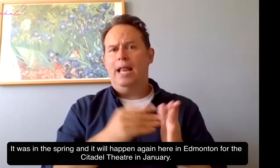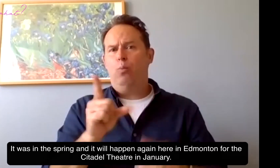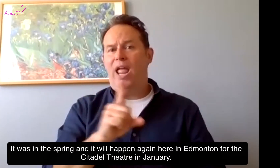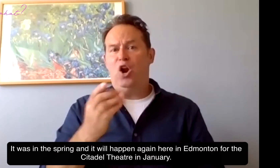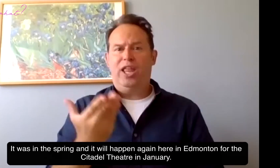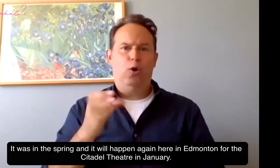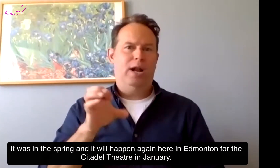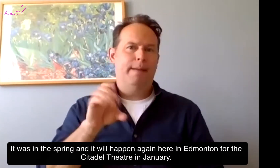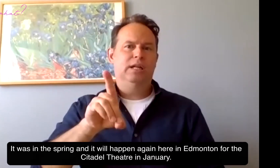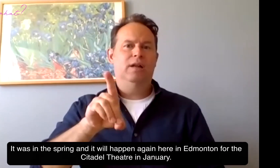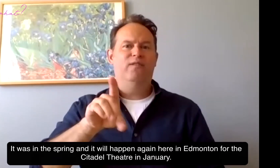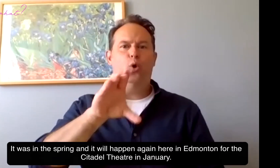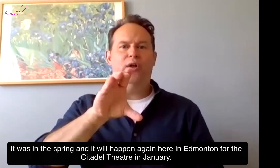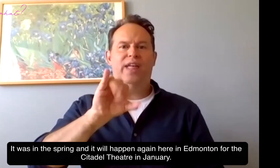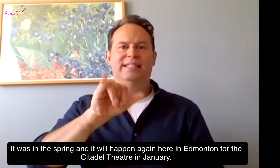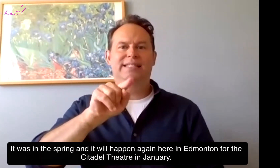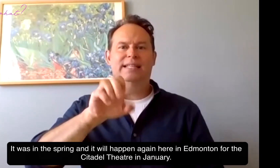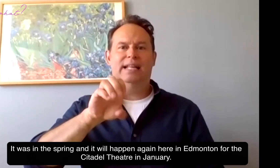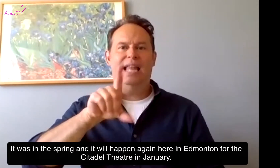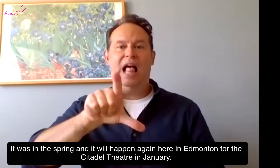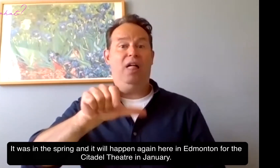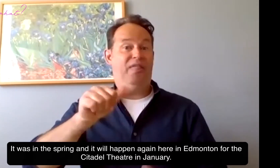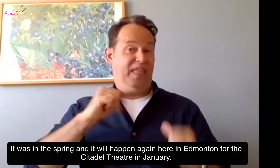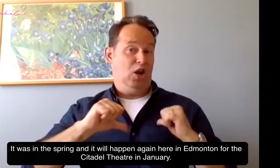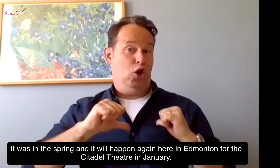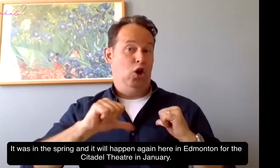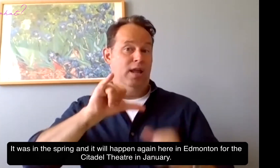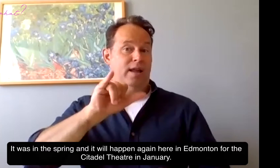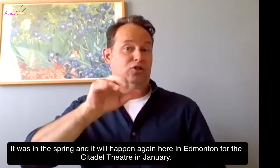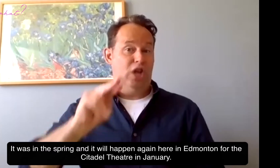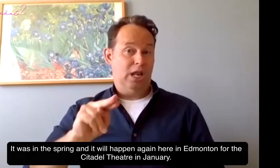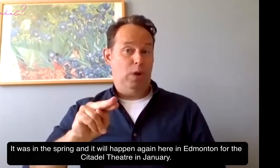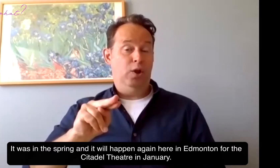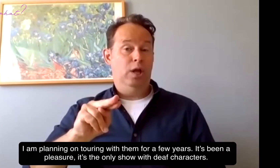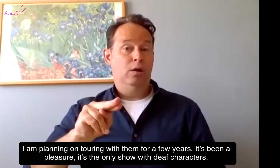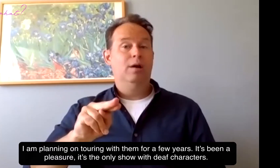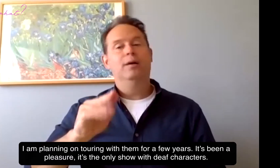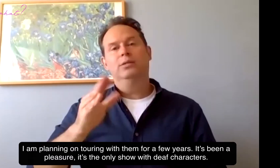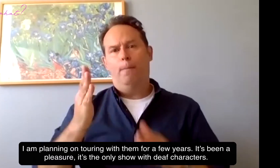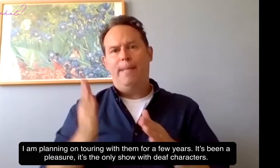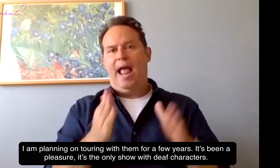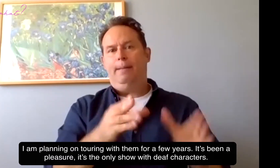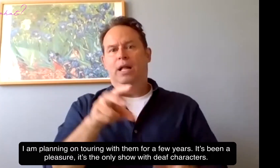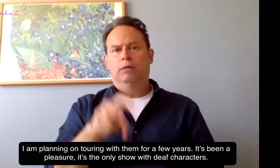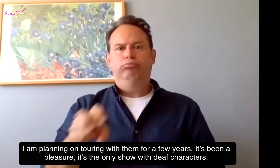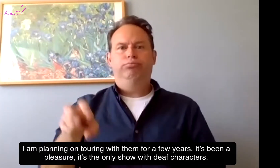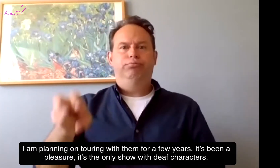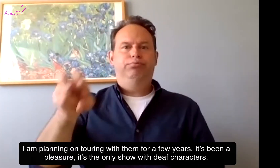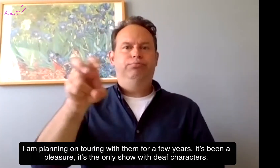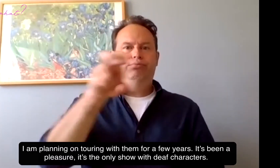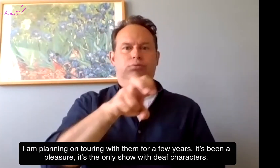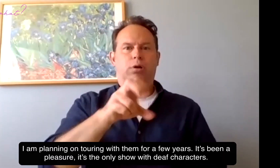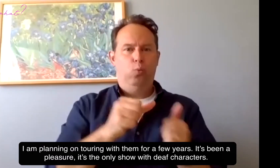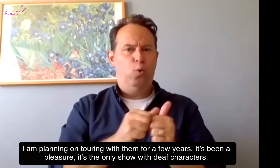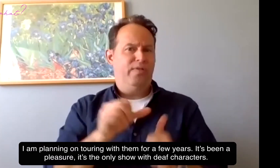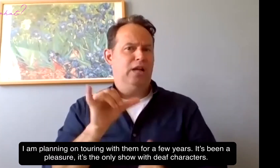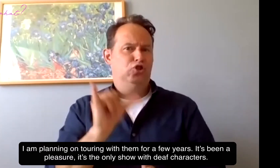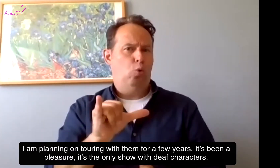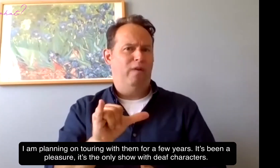the spring, and it'll happen again here in Edmonton for the Citadel Theatre in January. I'm planning on touring with them for a few